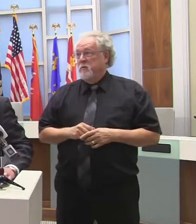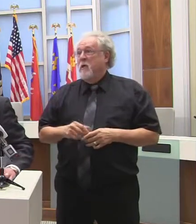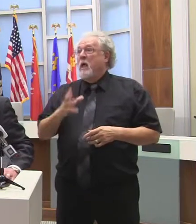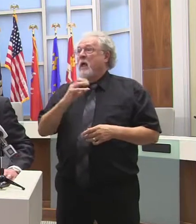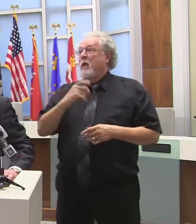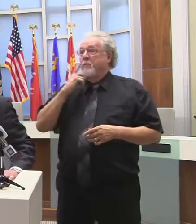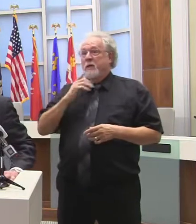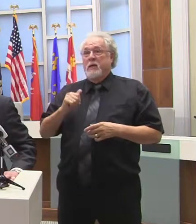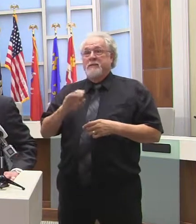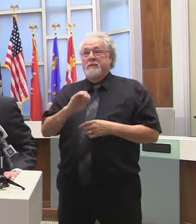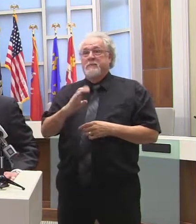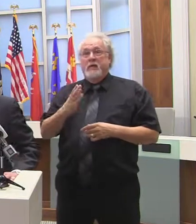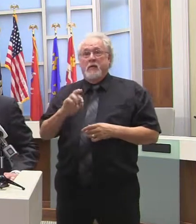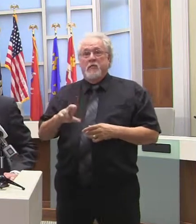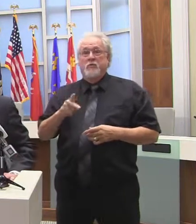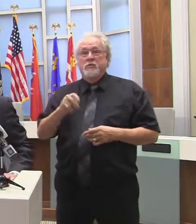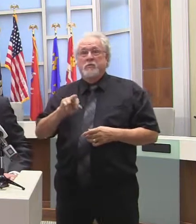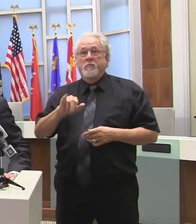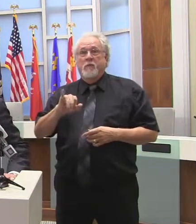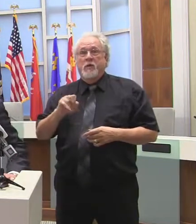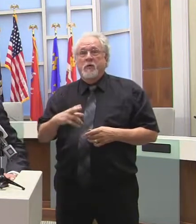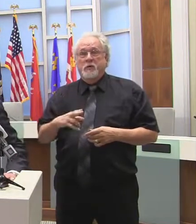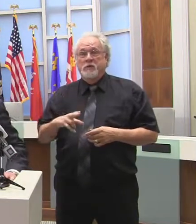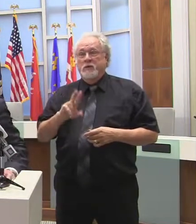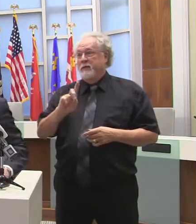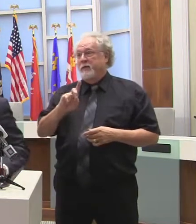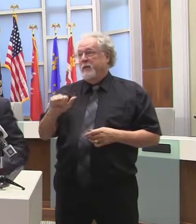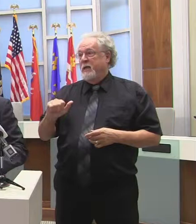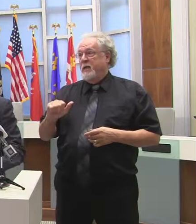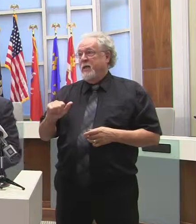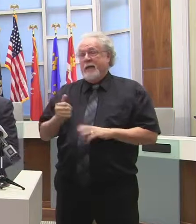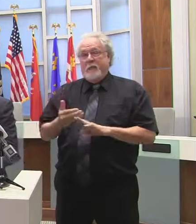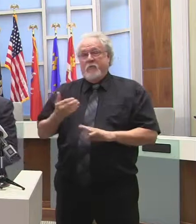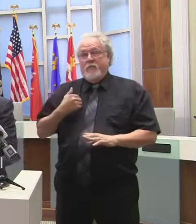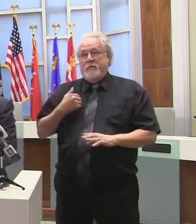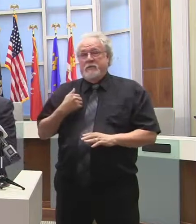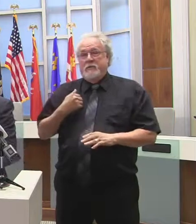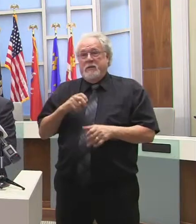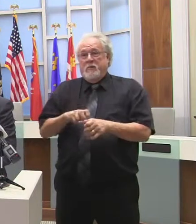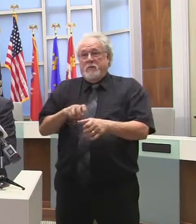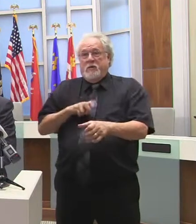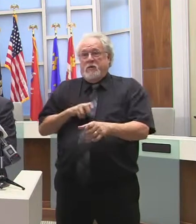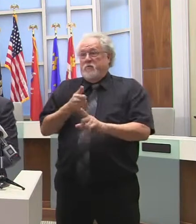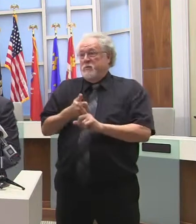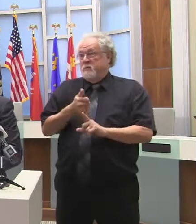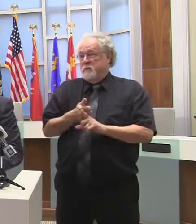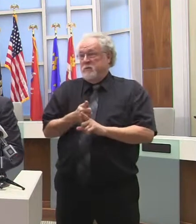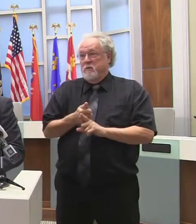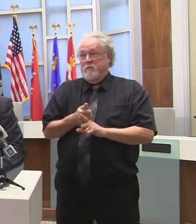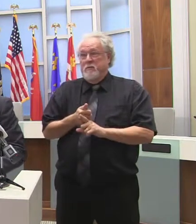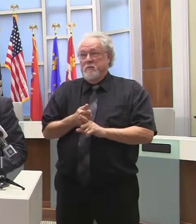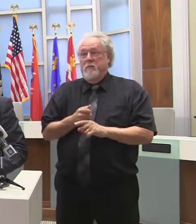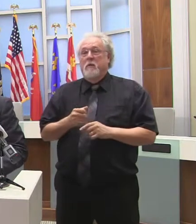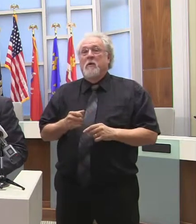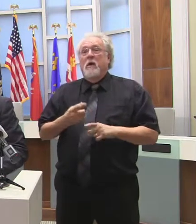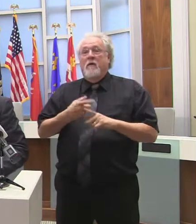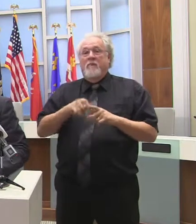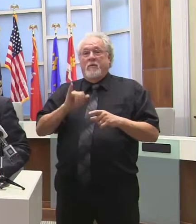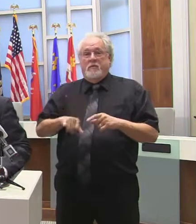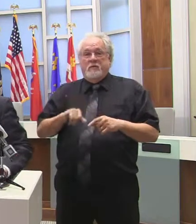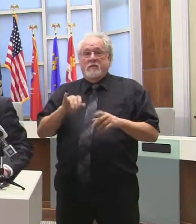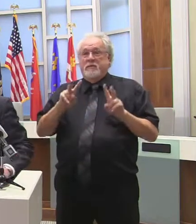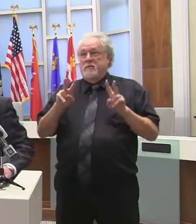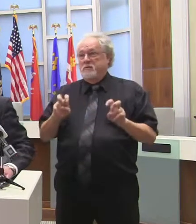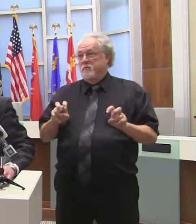and because the East Baton Rouge Parish District Attorney had previously recused himself and his office from this